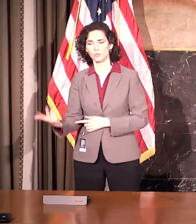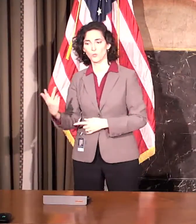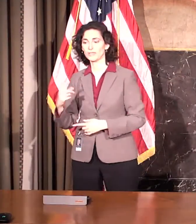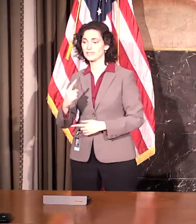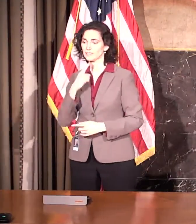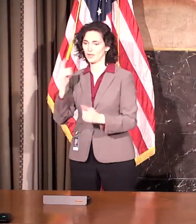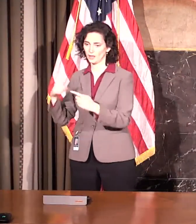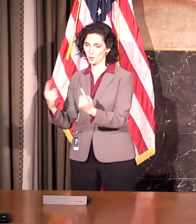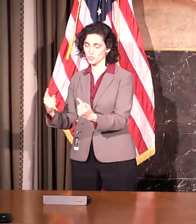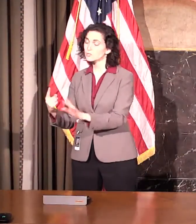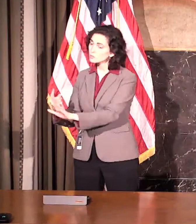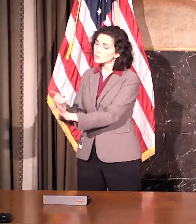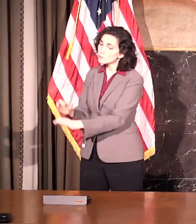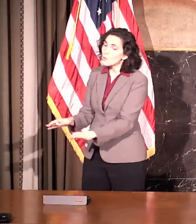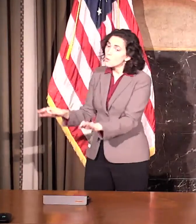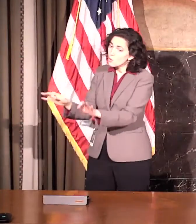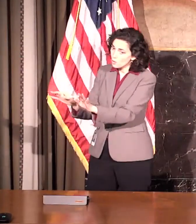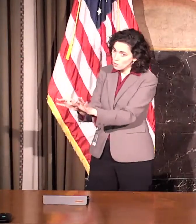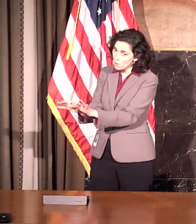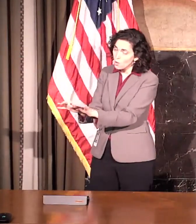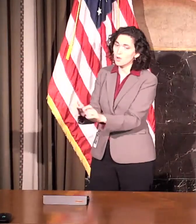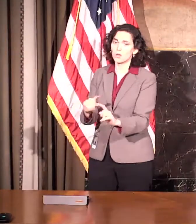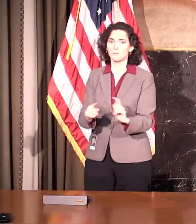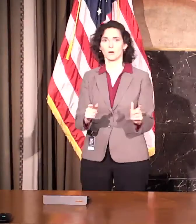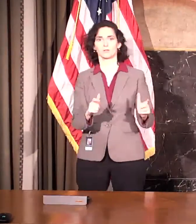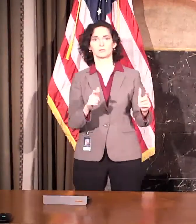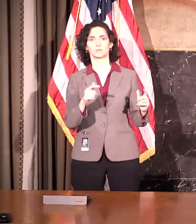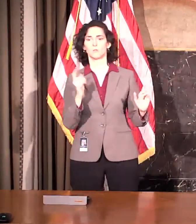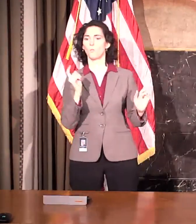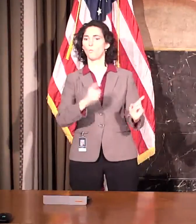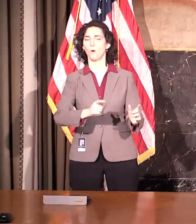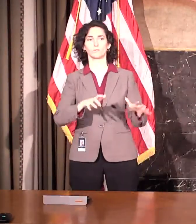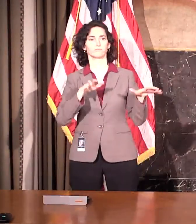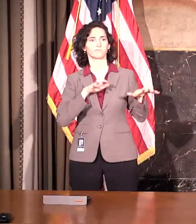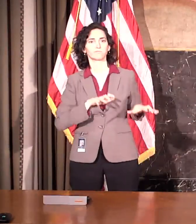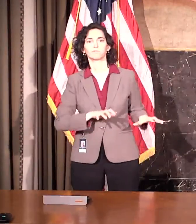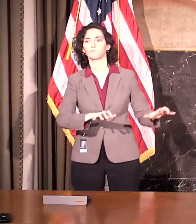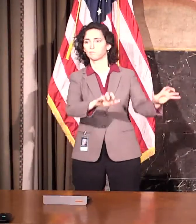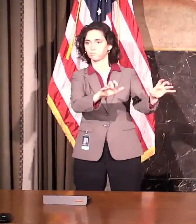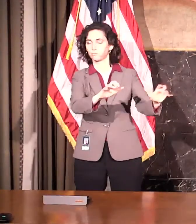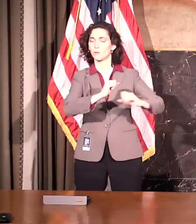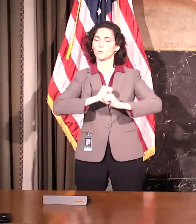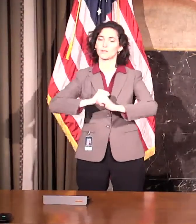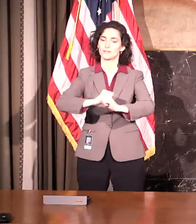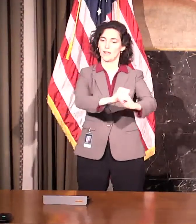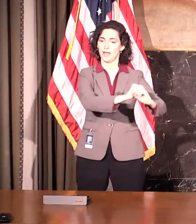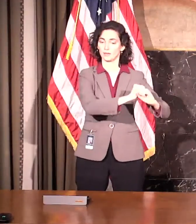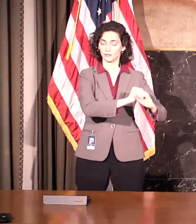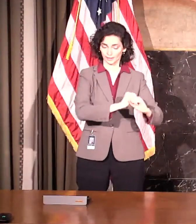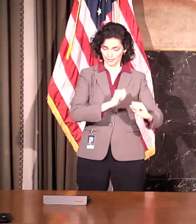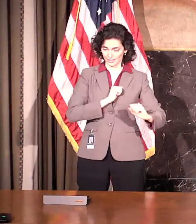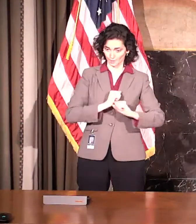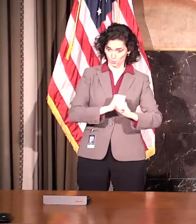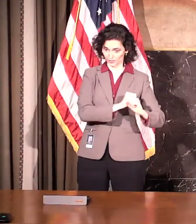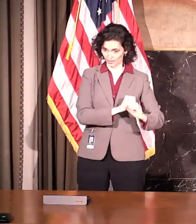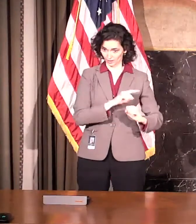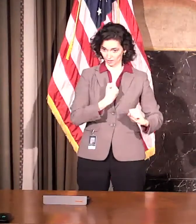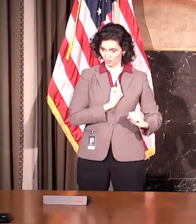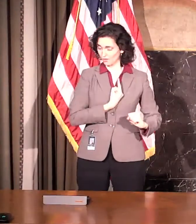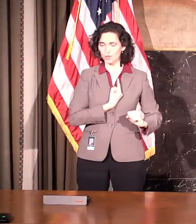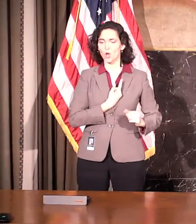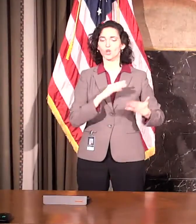part of the story, the greater tale is that we are protecting not just ourselves, but our community.